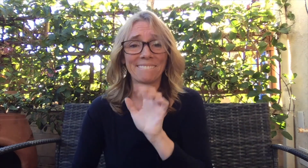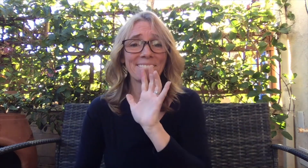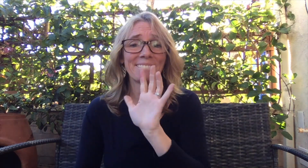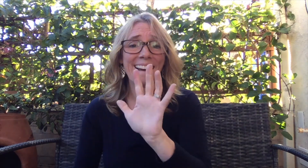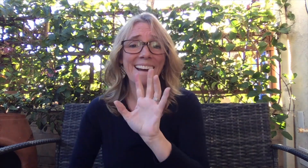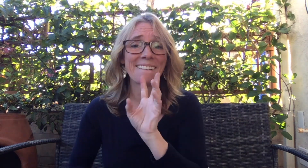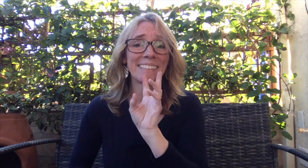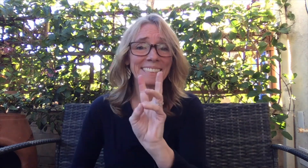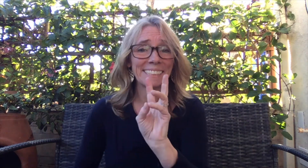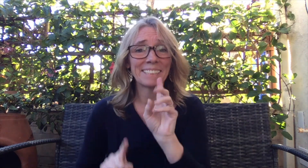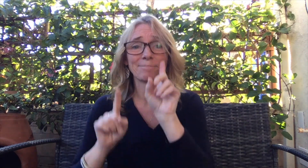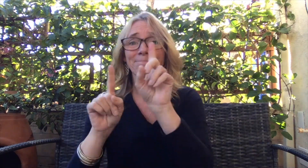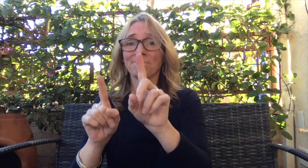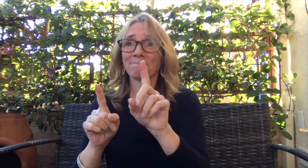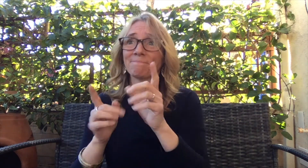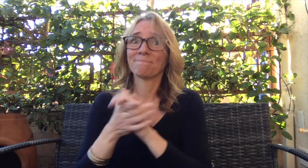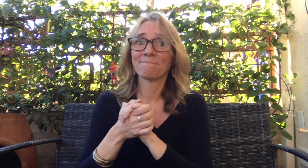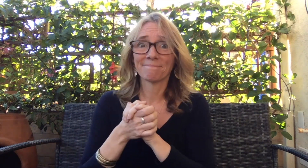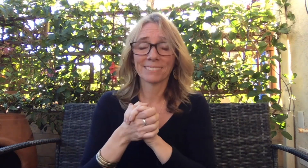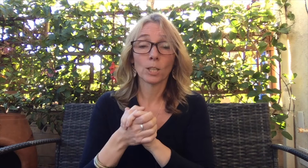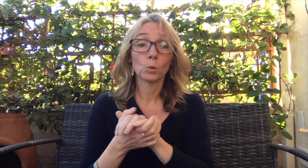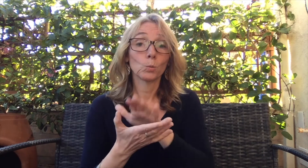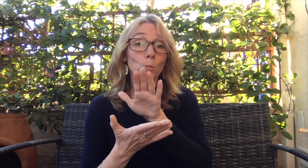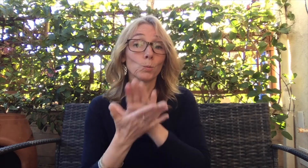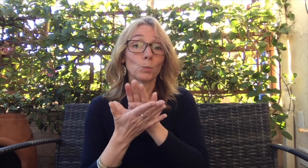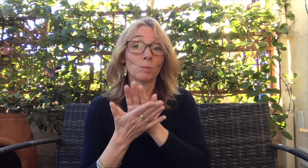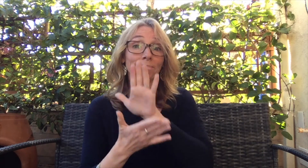And then they attend school at age 5 or 6 years old.